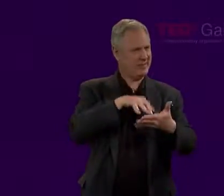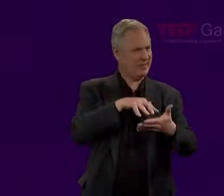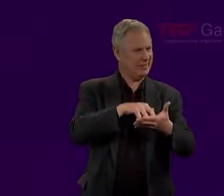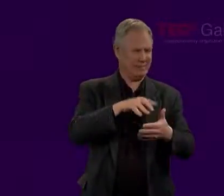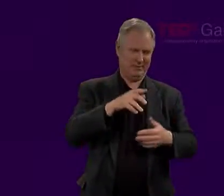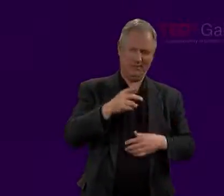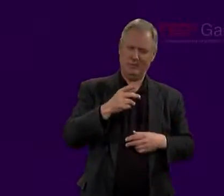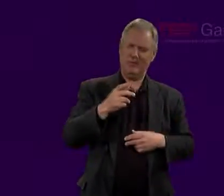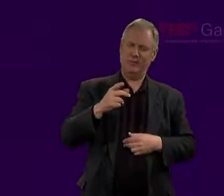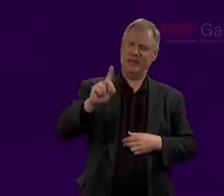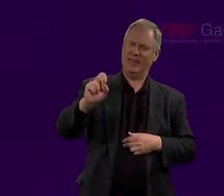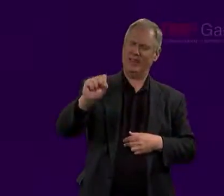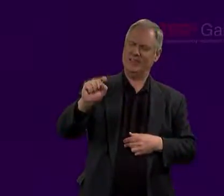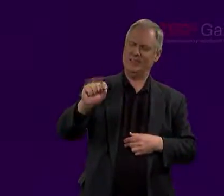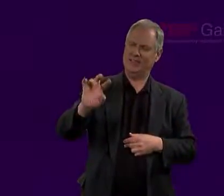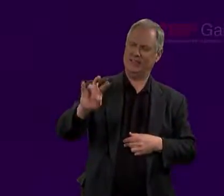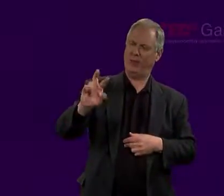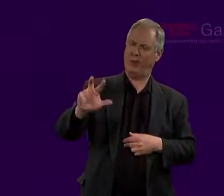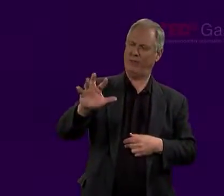I discussed in my class that's studying